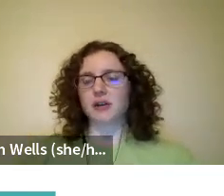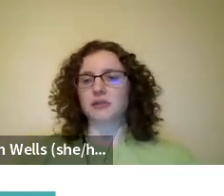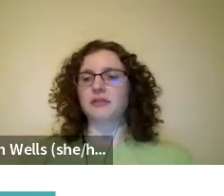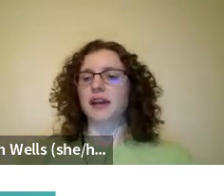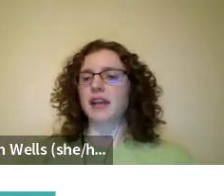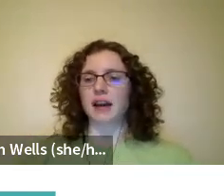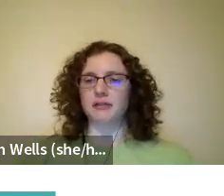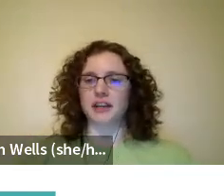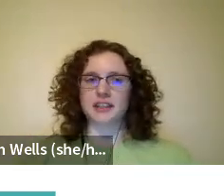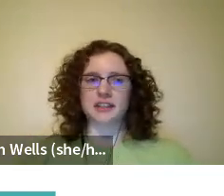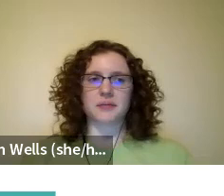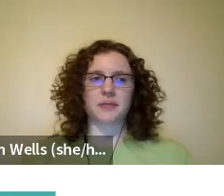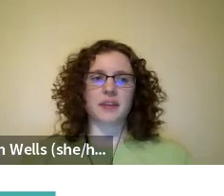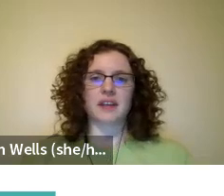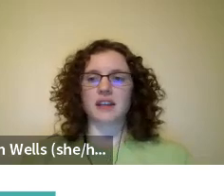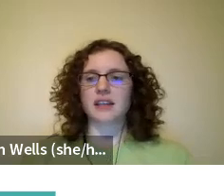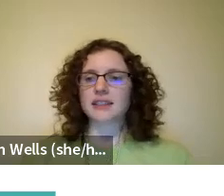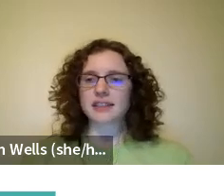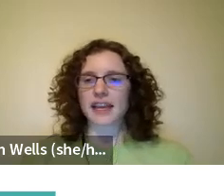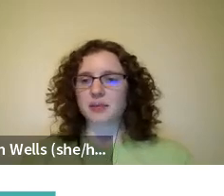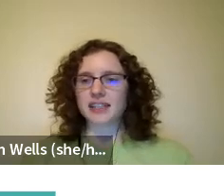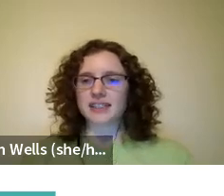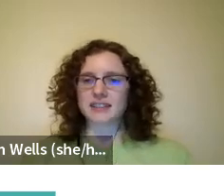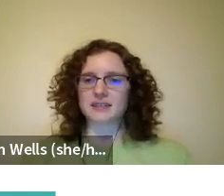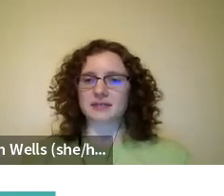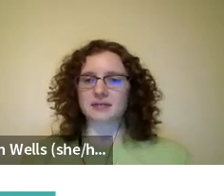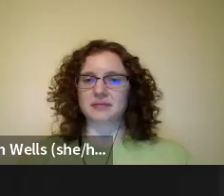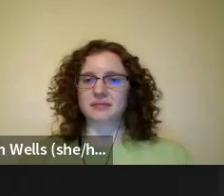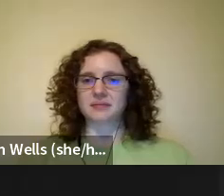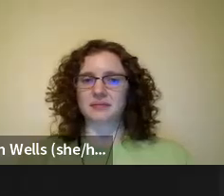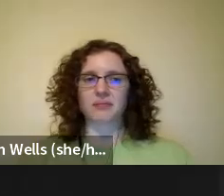mental health for 5.5 years. Next slide, please.